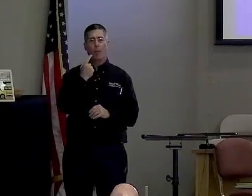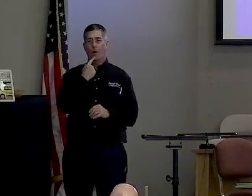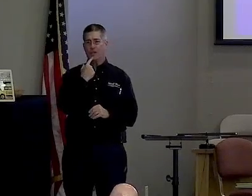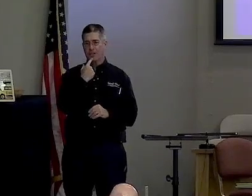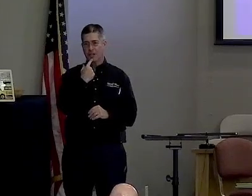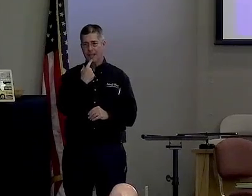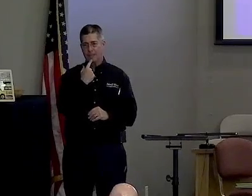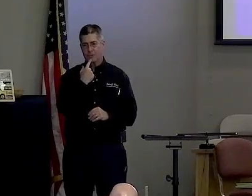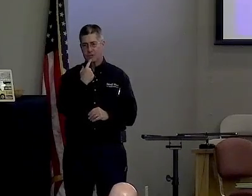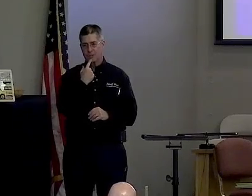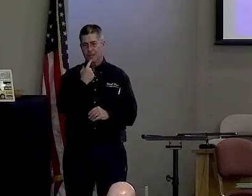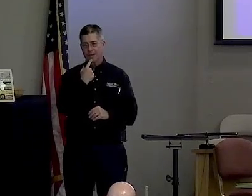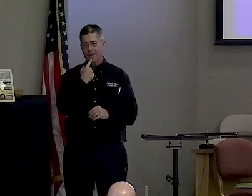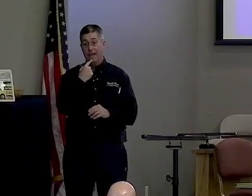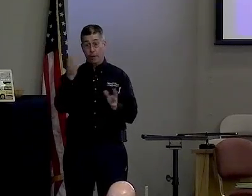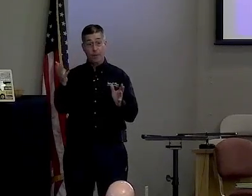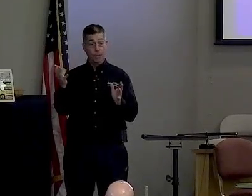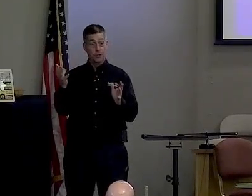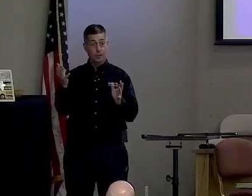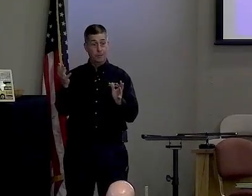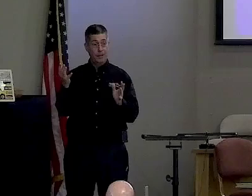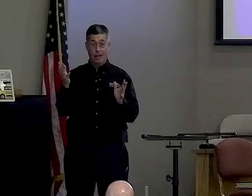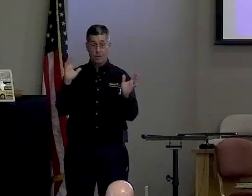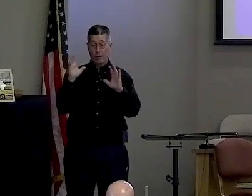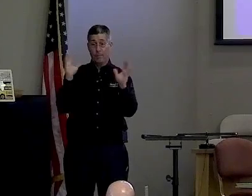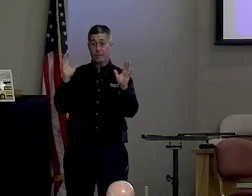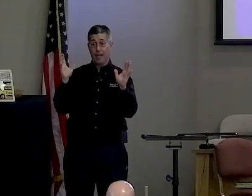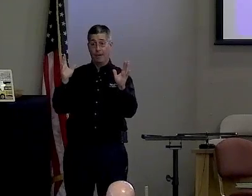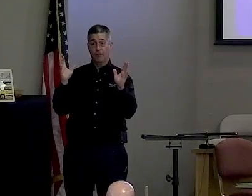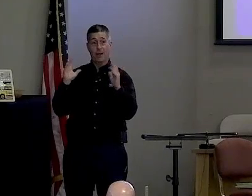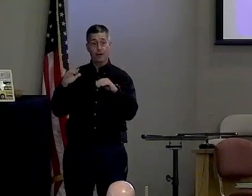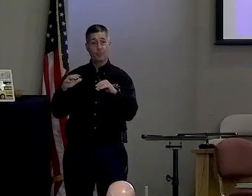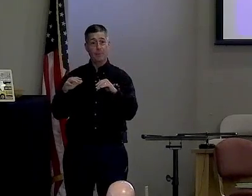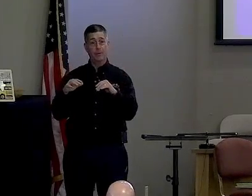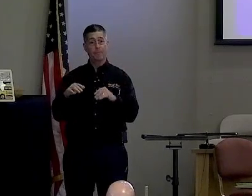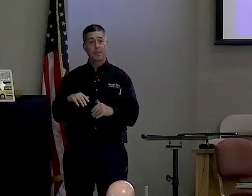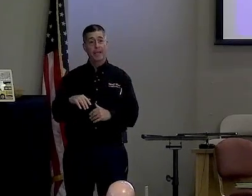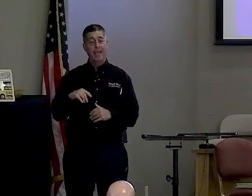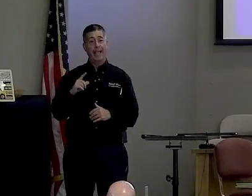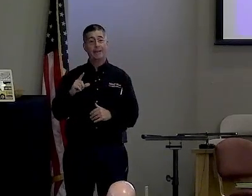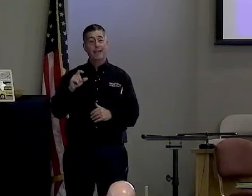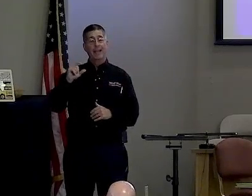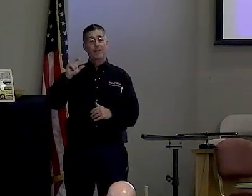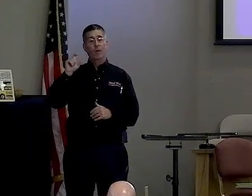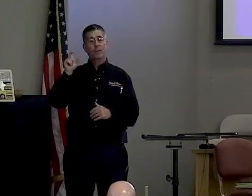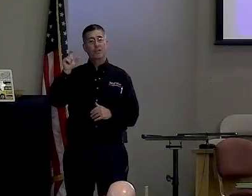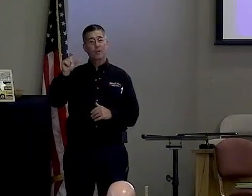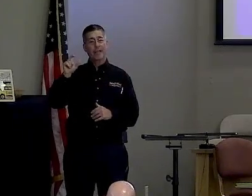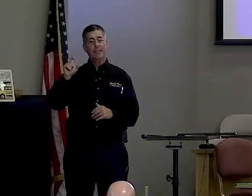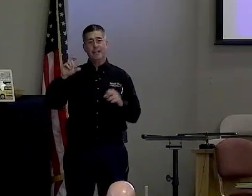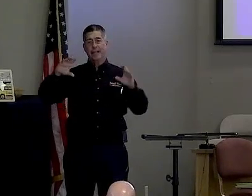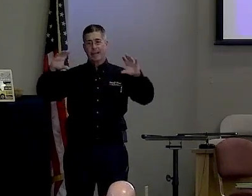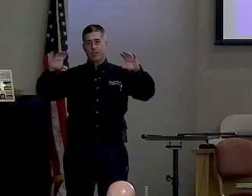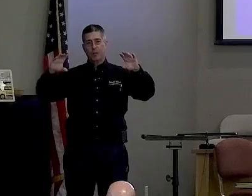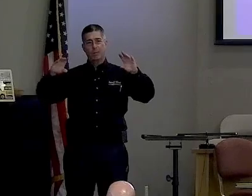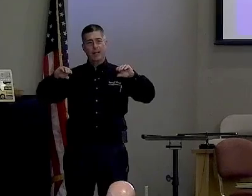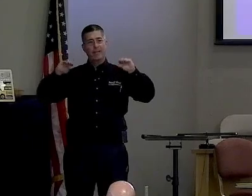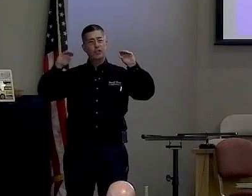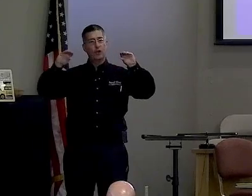watching the lips. A hearing person. It wasn't about deaf. It was about hearing people. And what they did, they did an experiment, and they chose